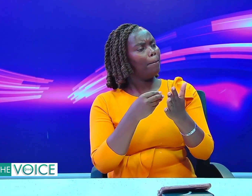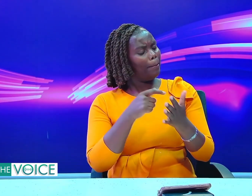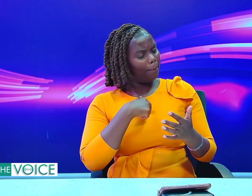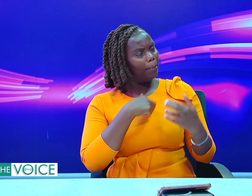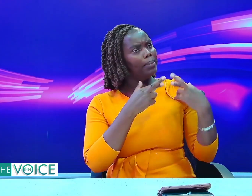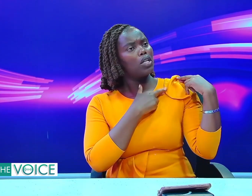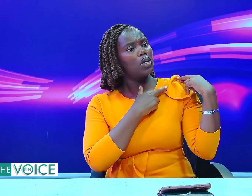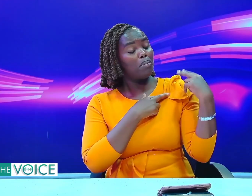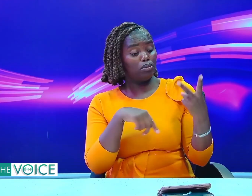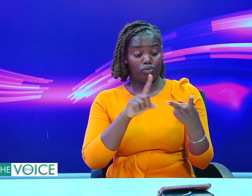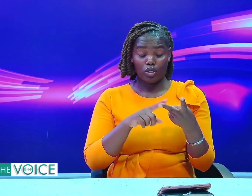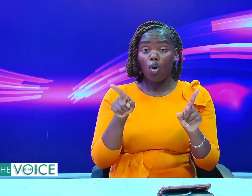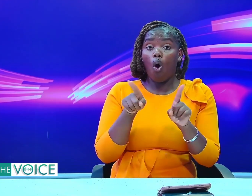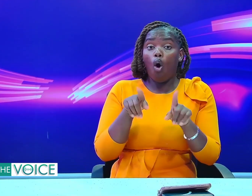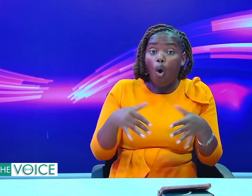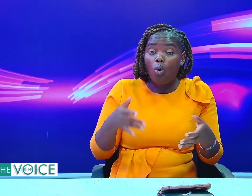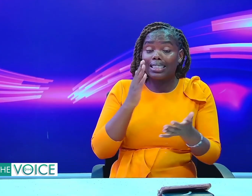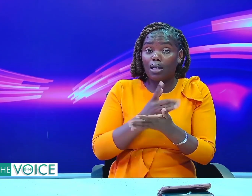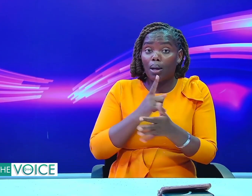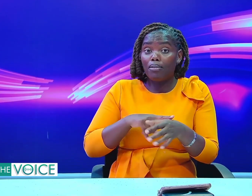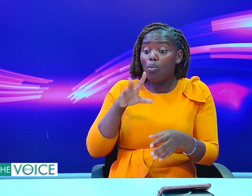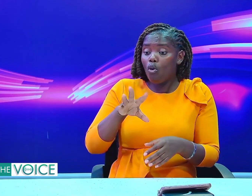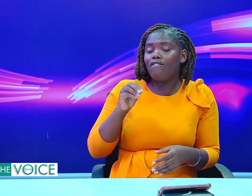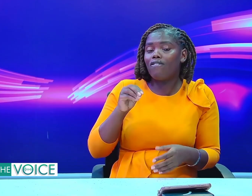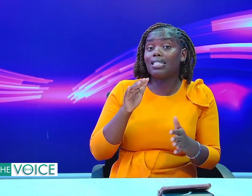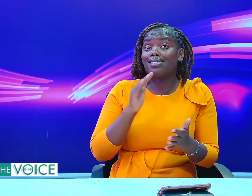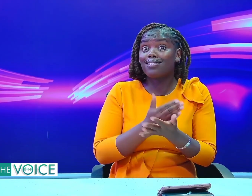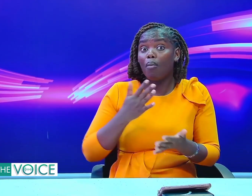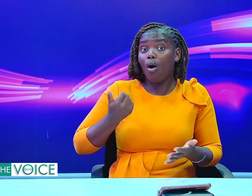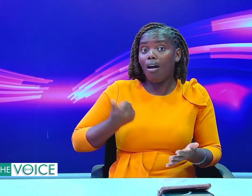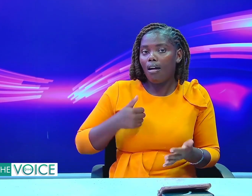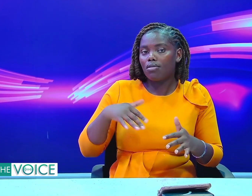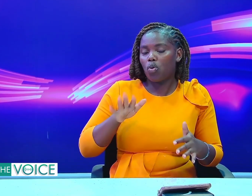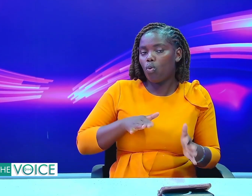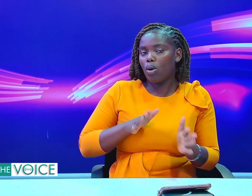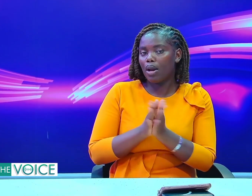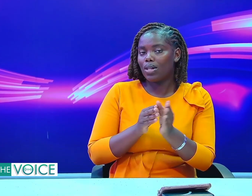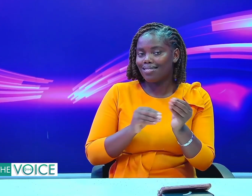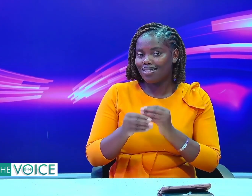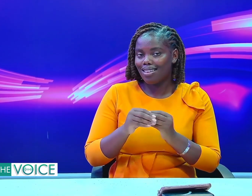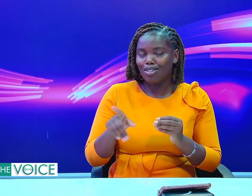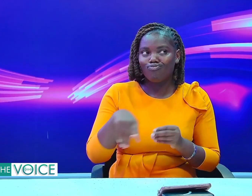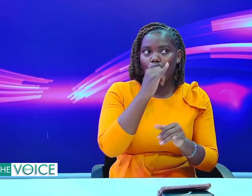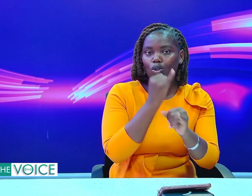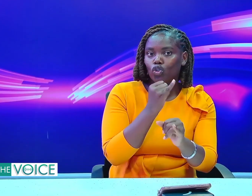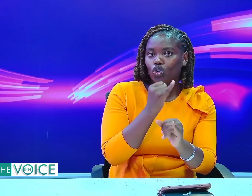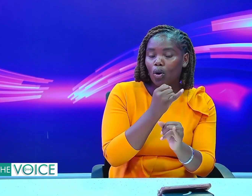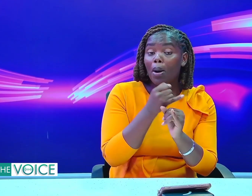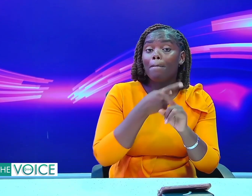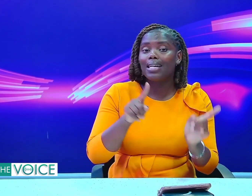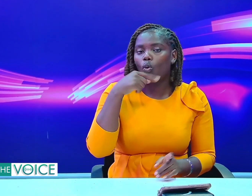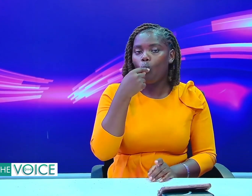in this case, sometimes, they collect this money, saying that they're responsible for helping you with the management